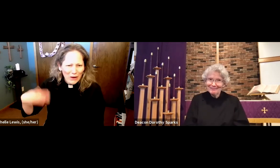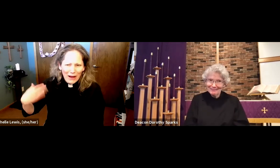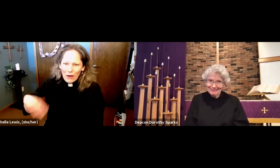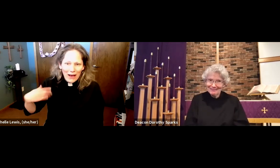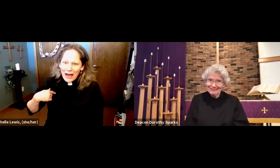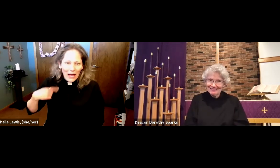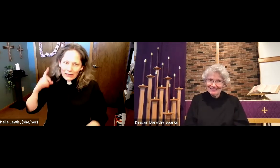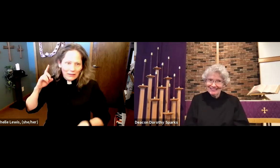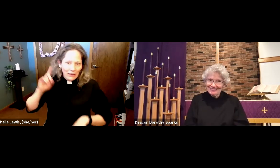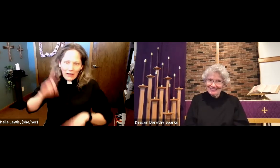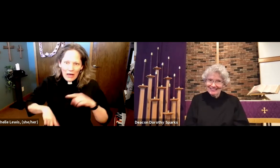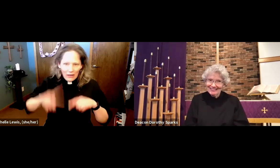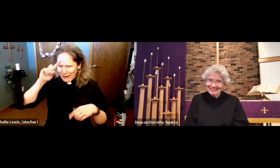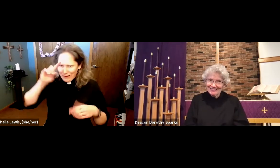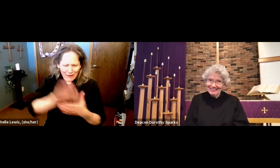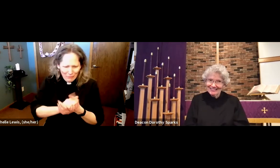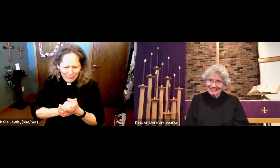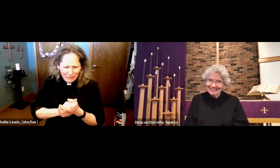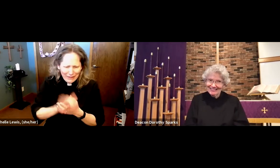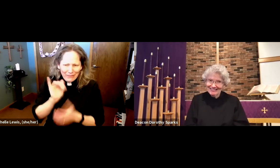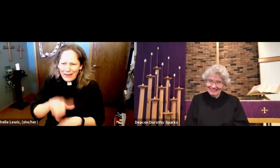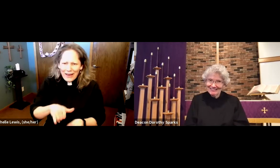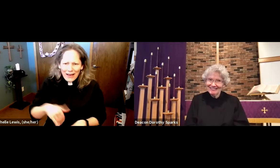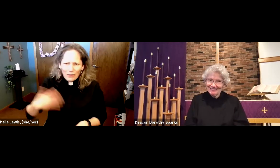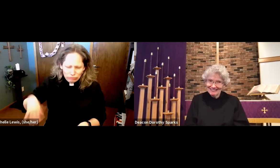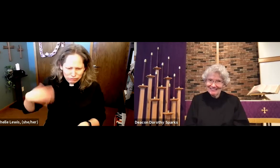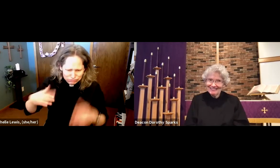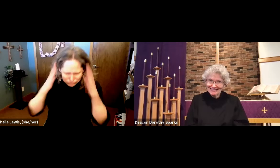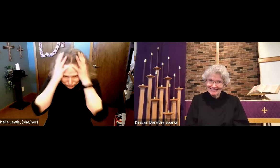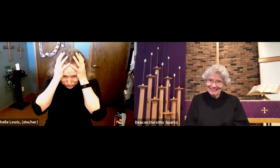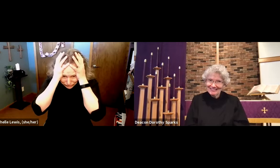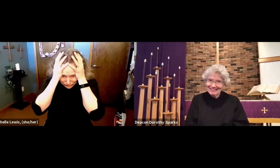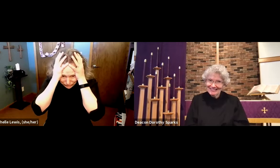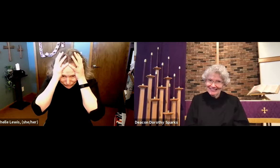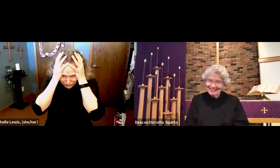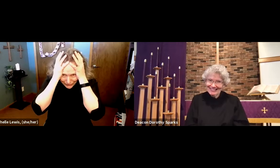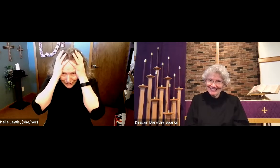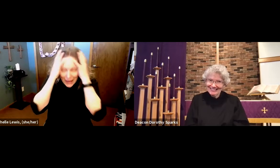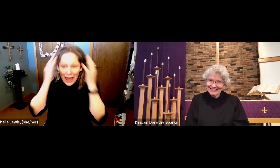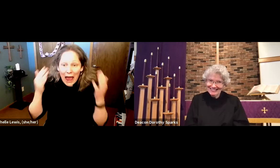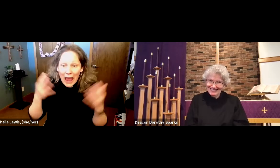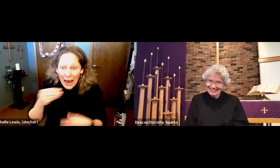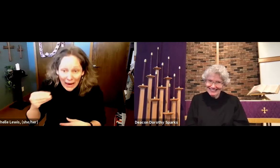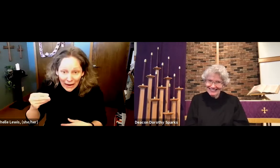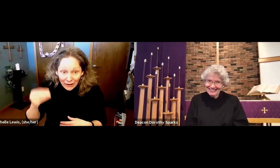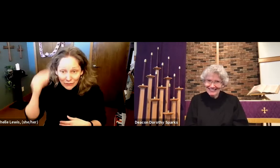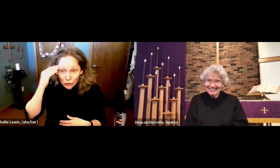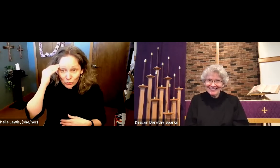Palm Sunday. Wow, I can't believe that.